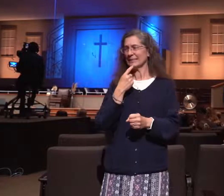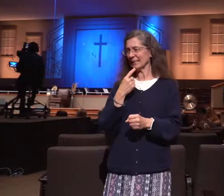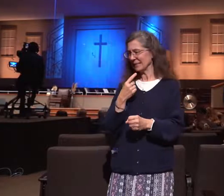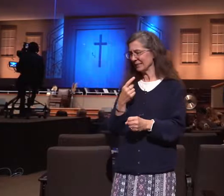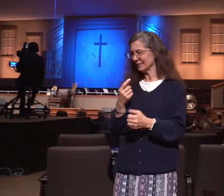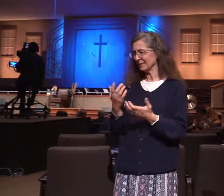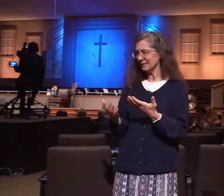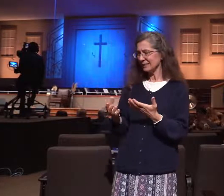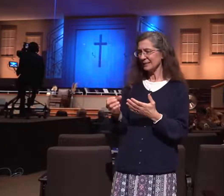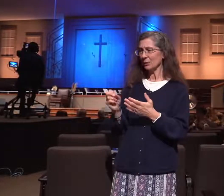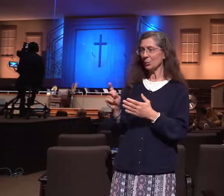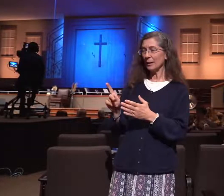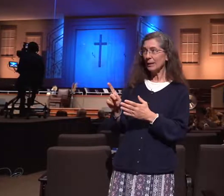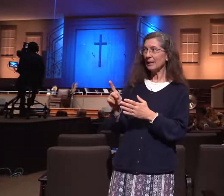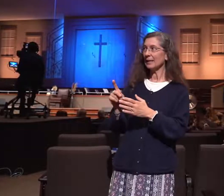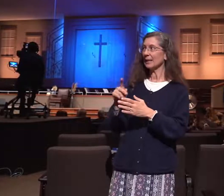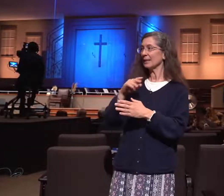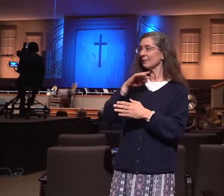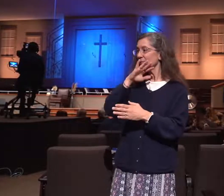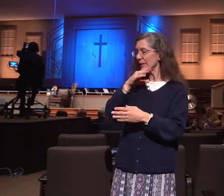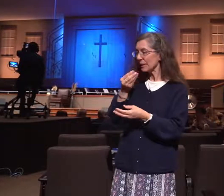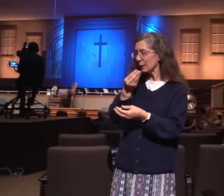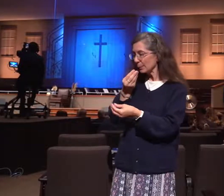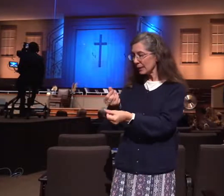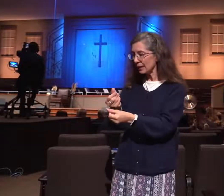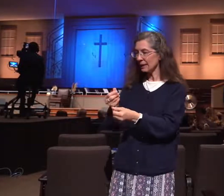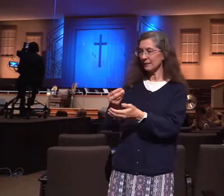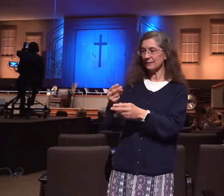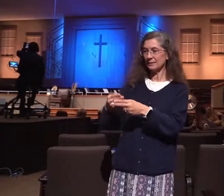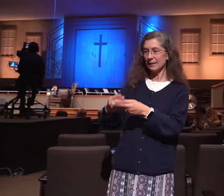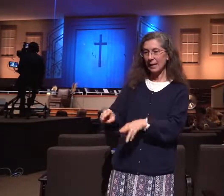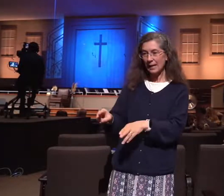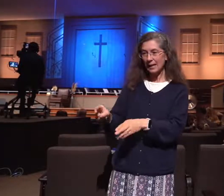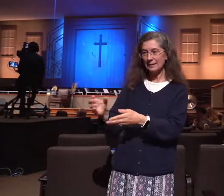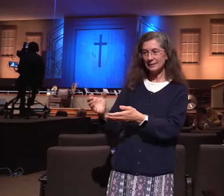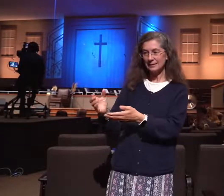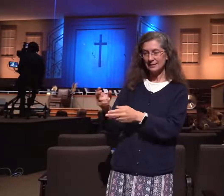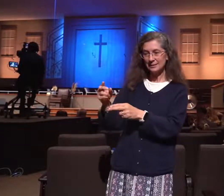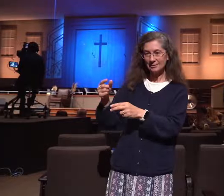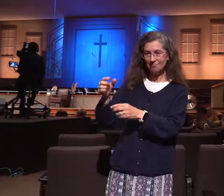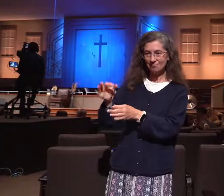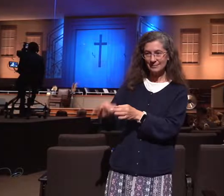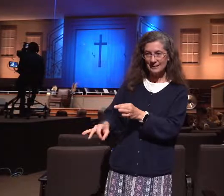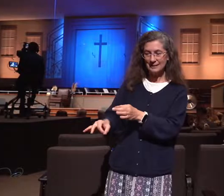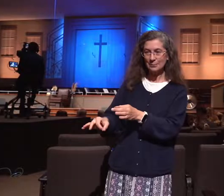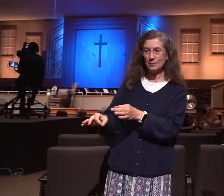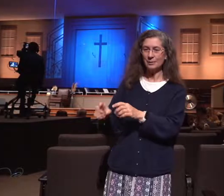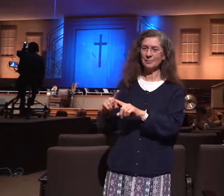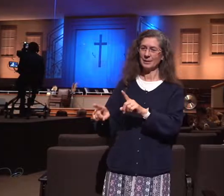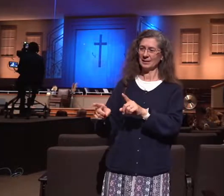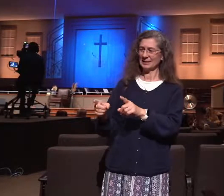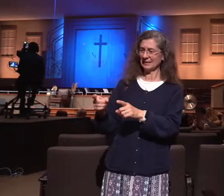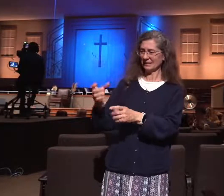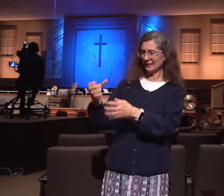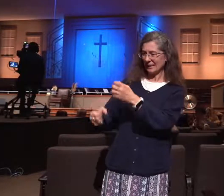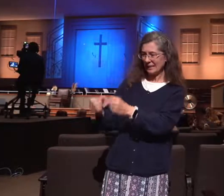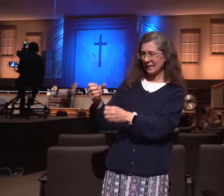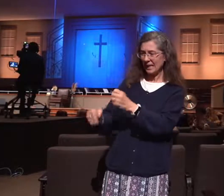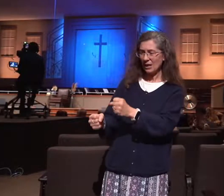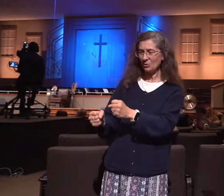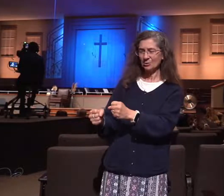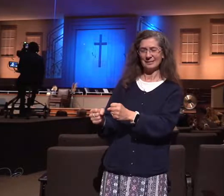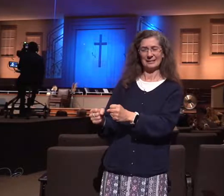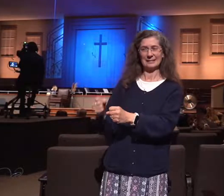thing to feed the pigs and you know, gather the eggs and so forth, but I don't think you can milk a cow. And she just kept